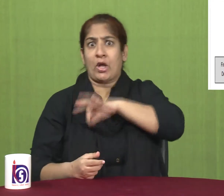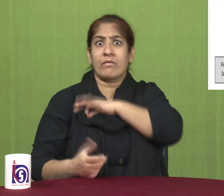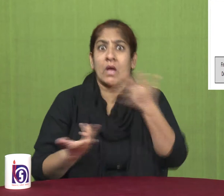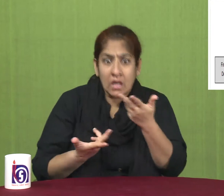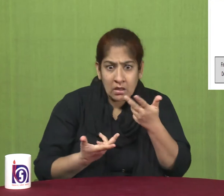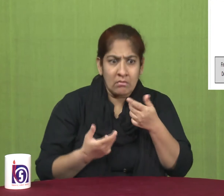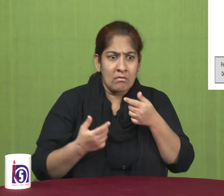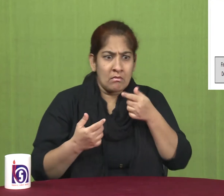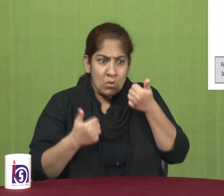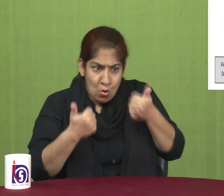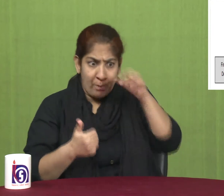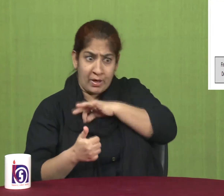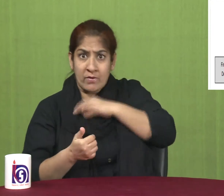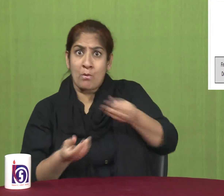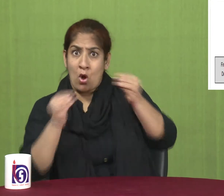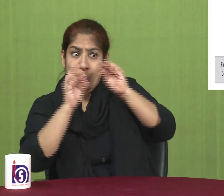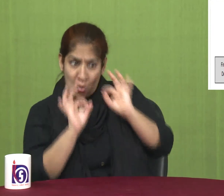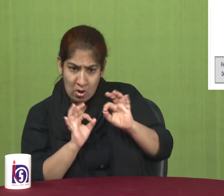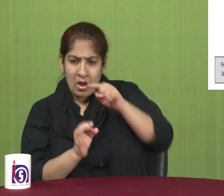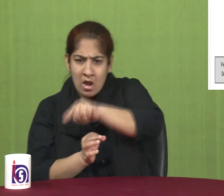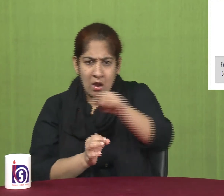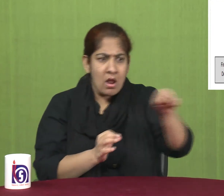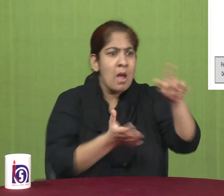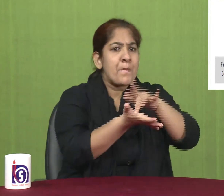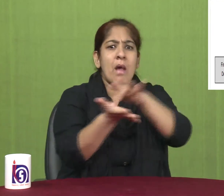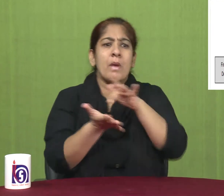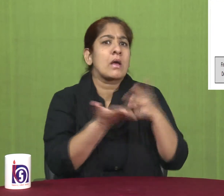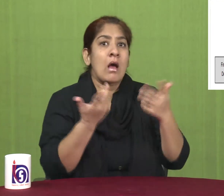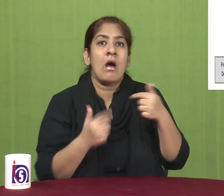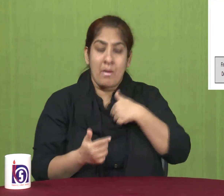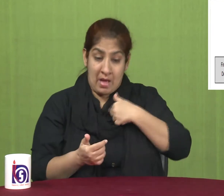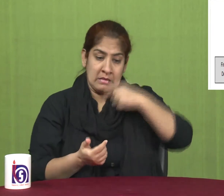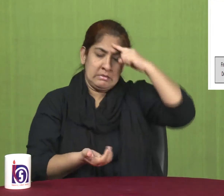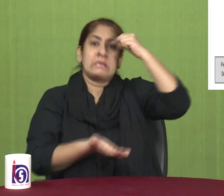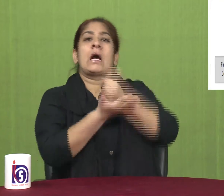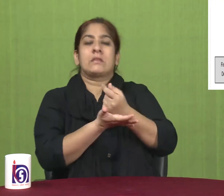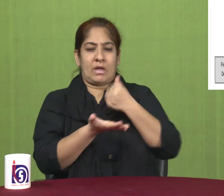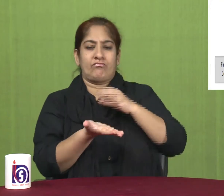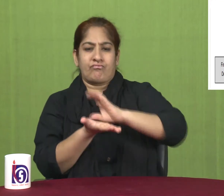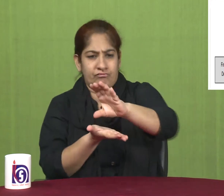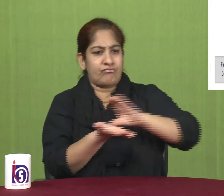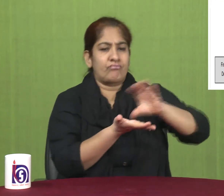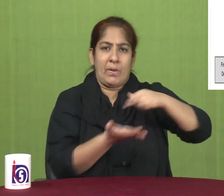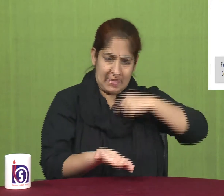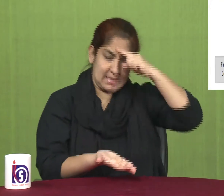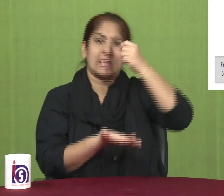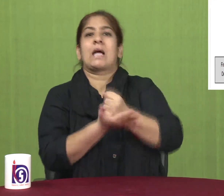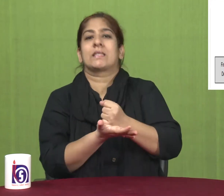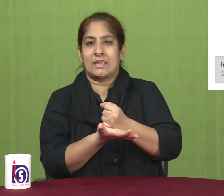all are having good profit. So, when I have to think about a good decision for the investment, that is